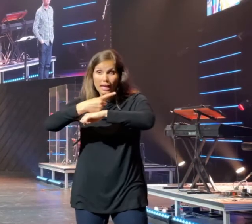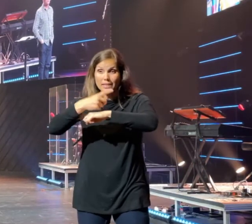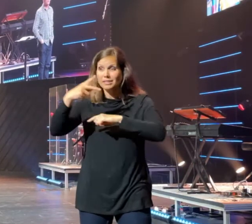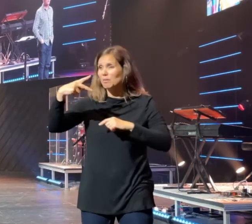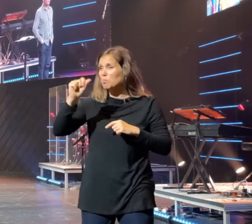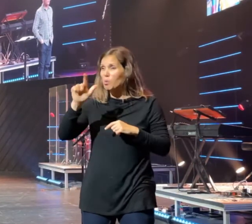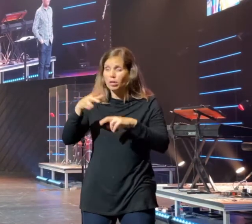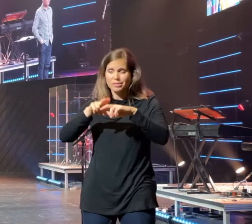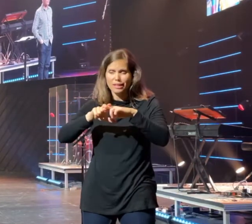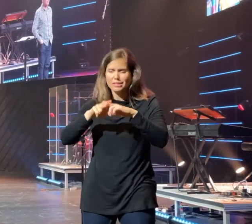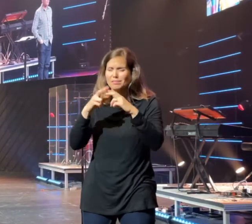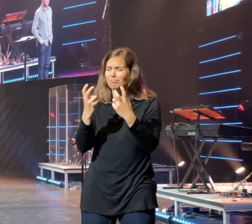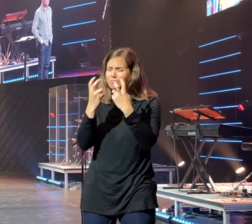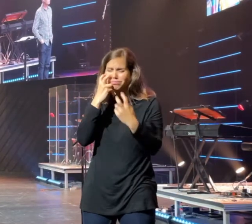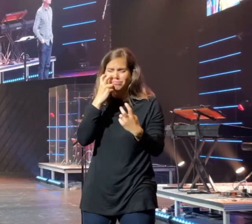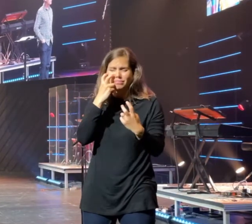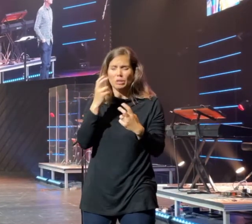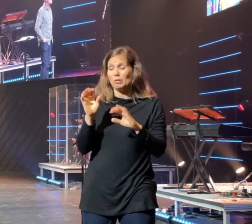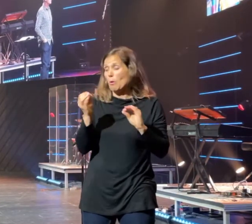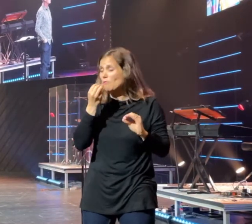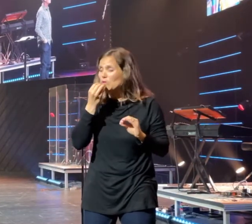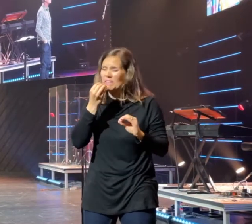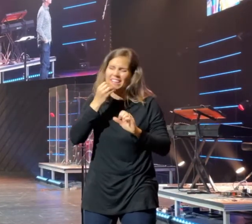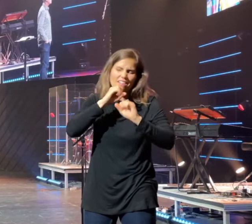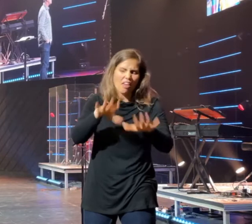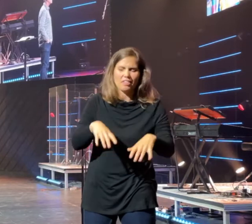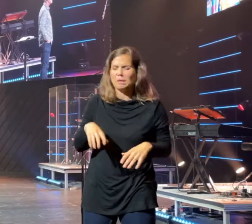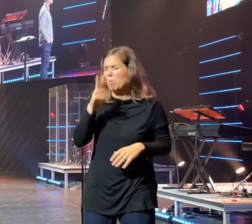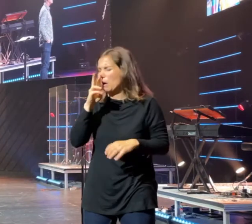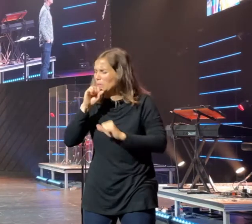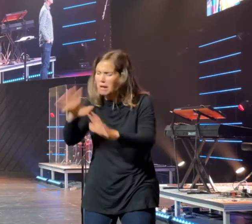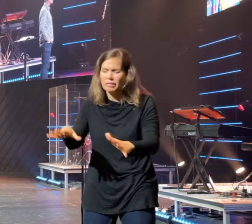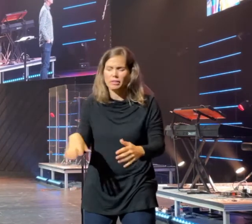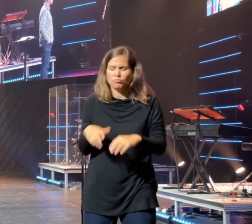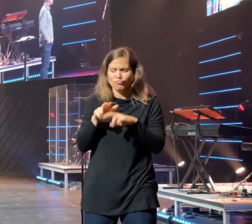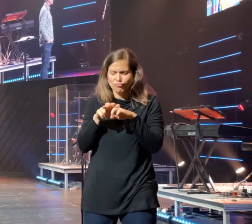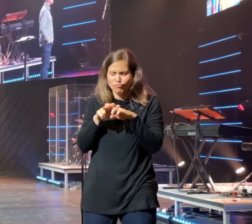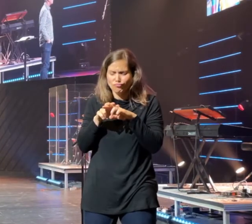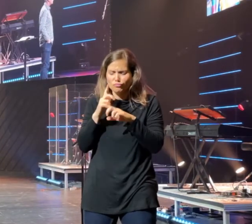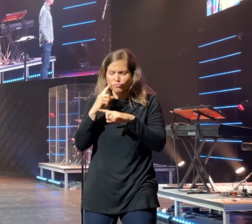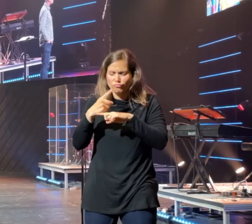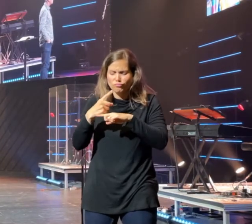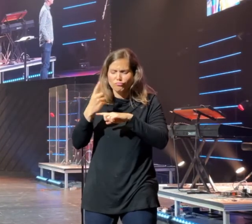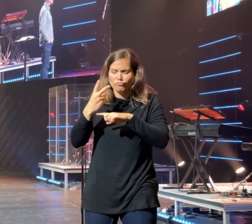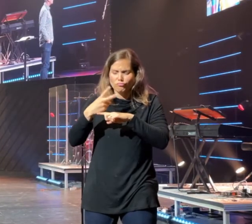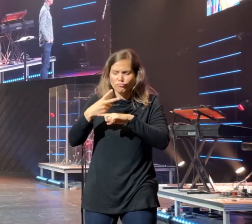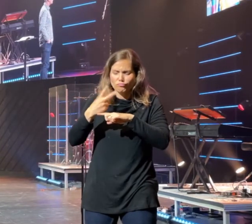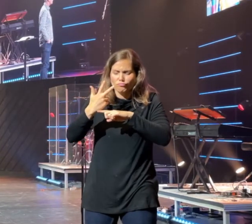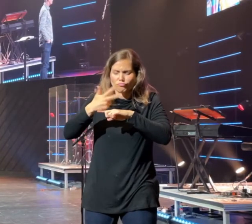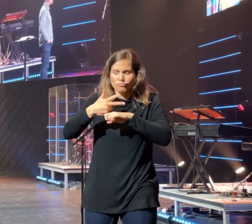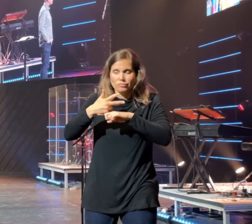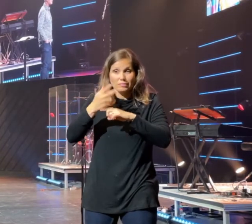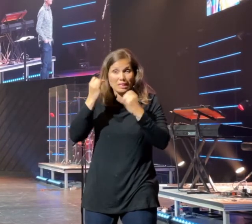food, he starts with him, no water. No one talks to him for 3 days. Now imagine what was taking place in